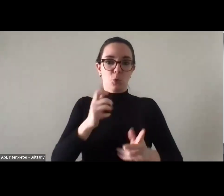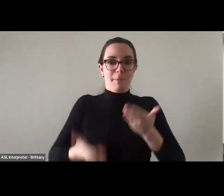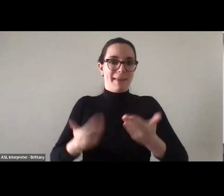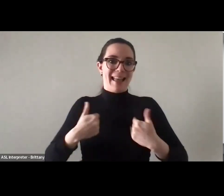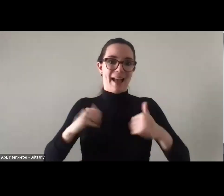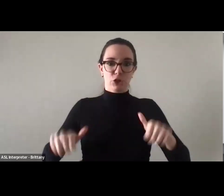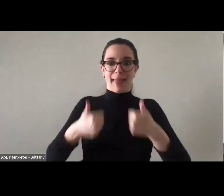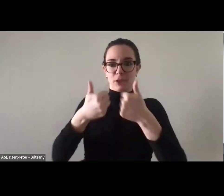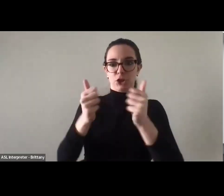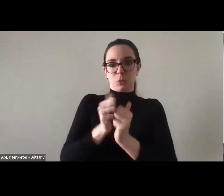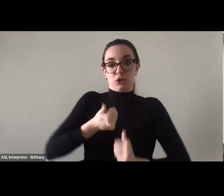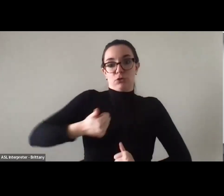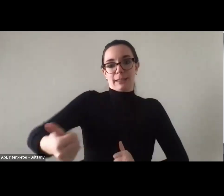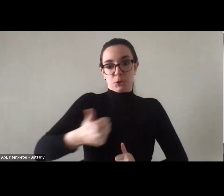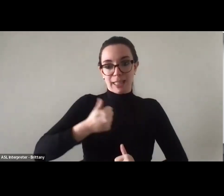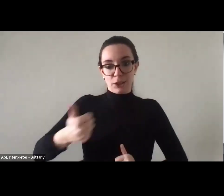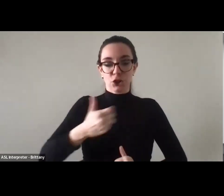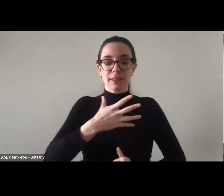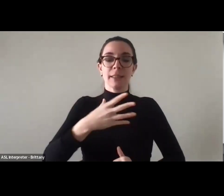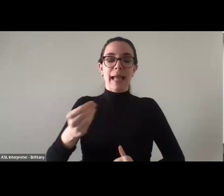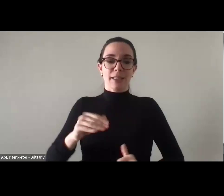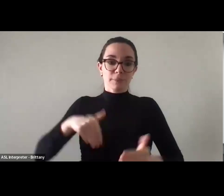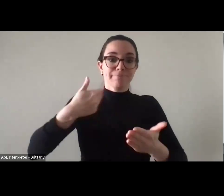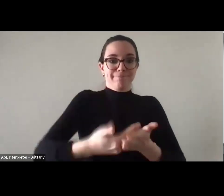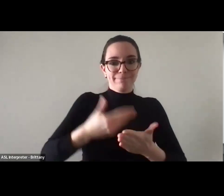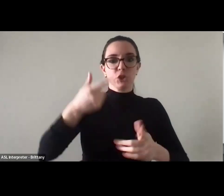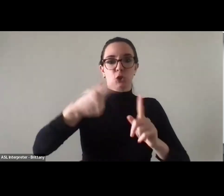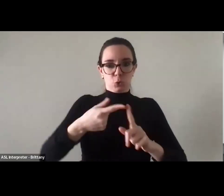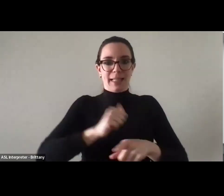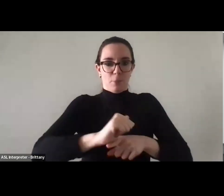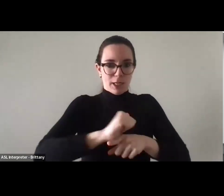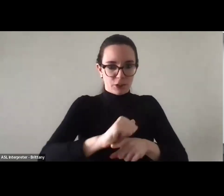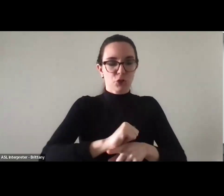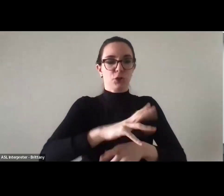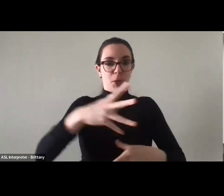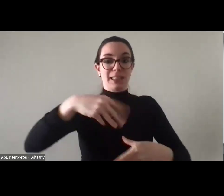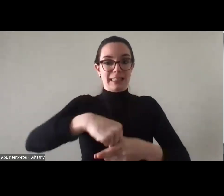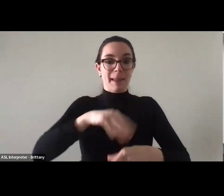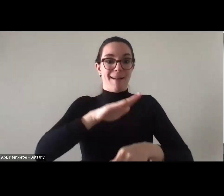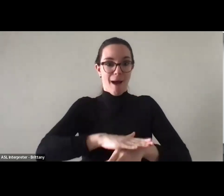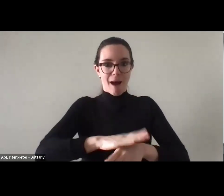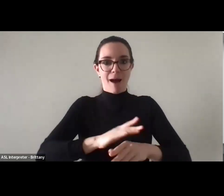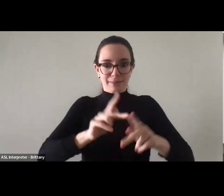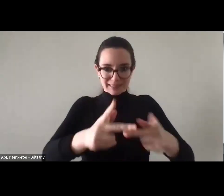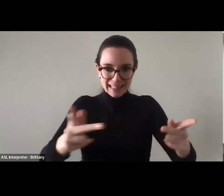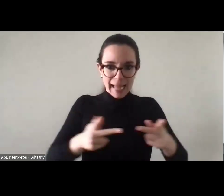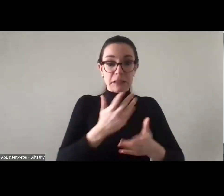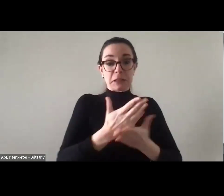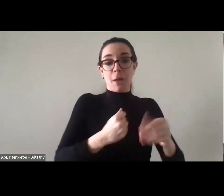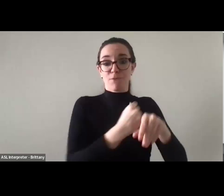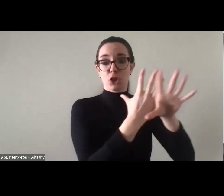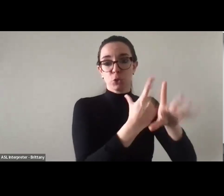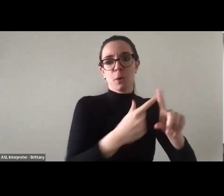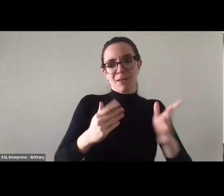even, as I say, on the transportation and even reaching the apprenticeship to participate on site, because a lot of, some of this is done virtually, but a lot of this is